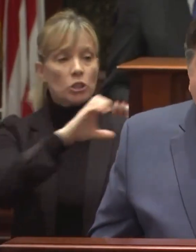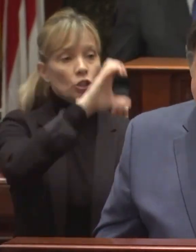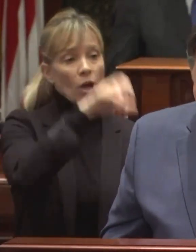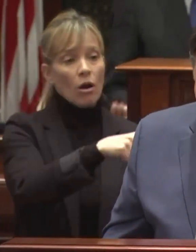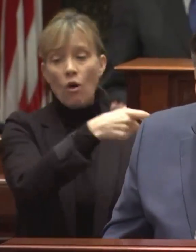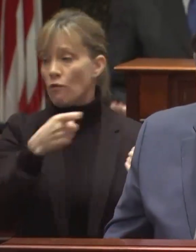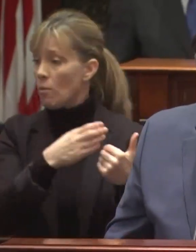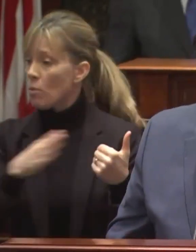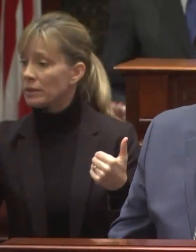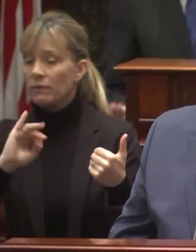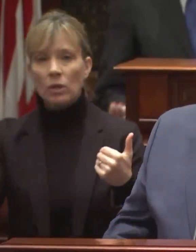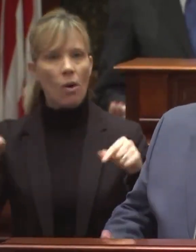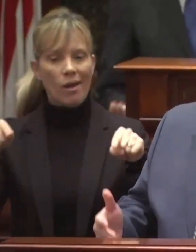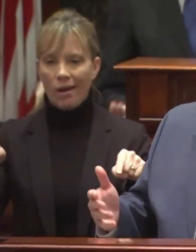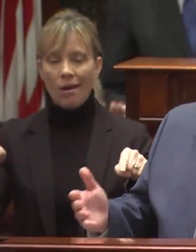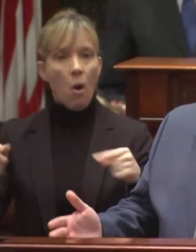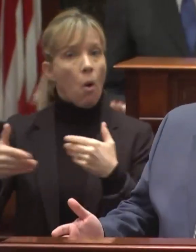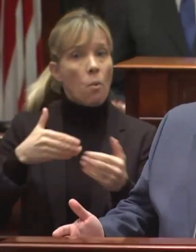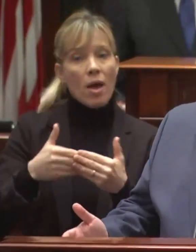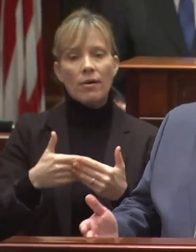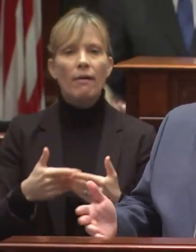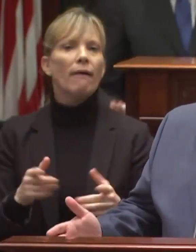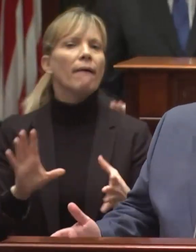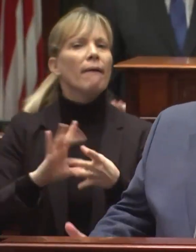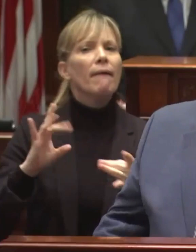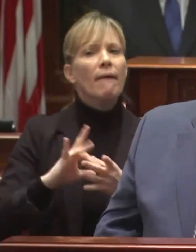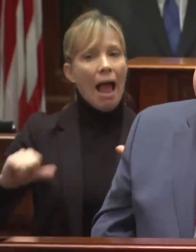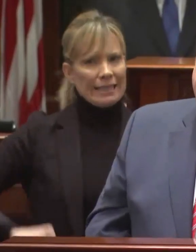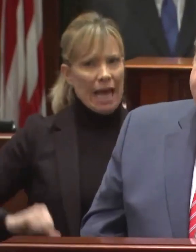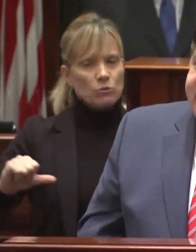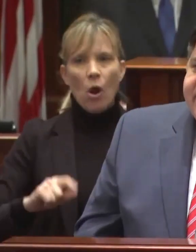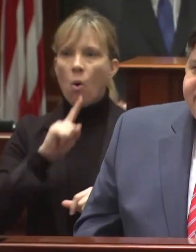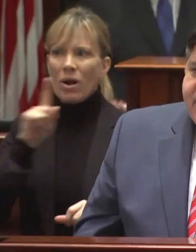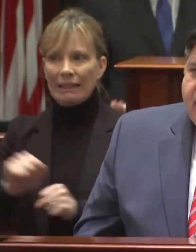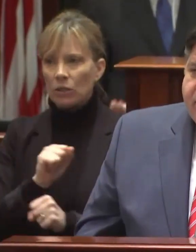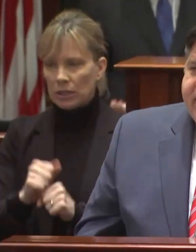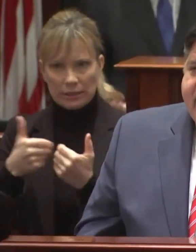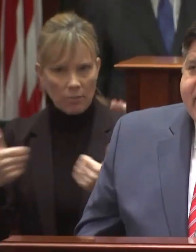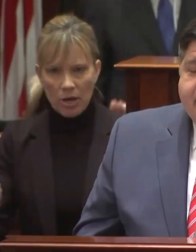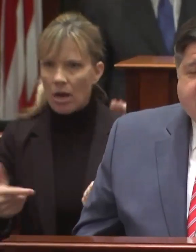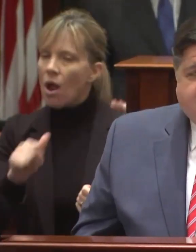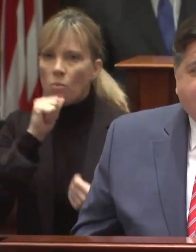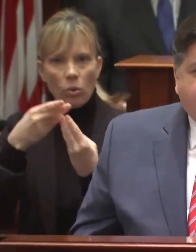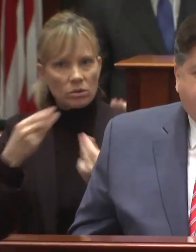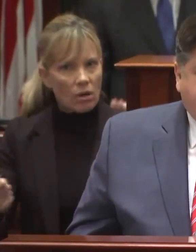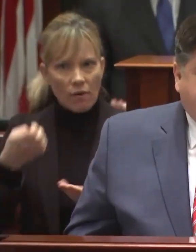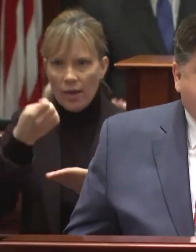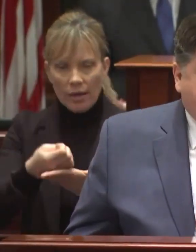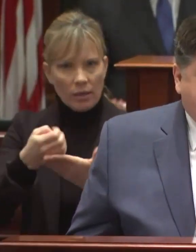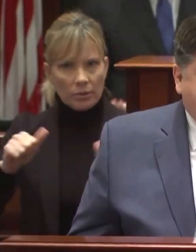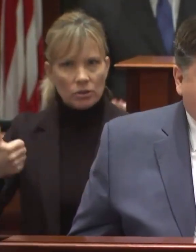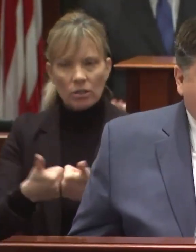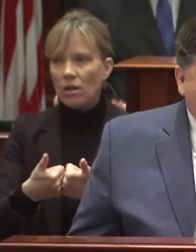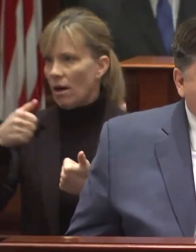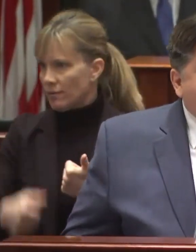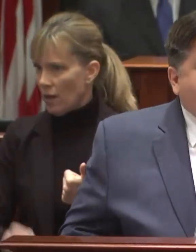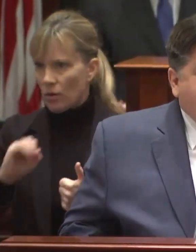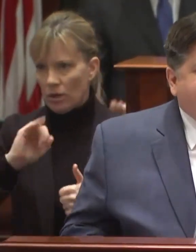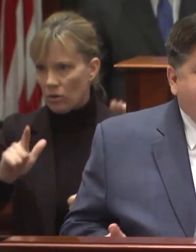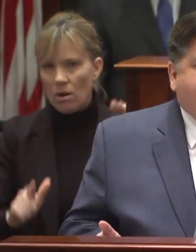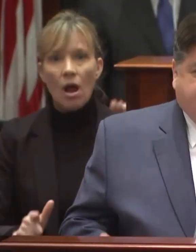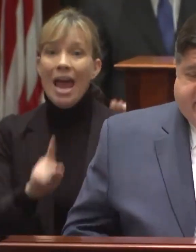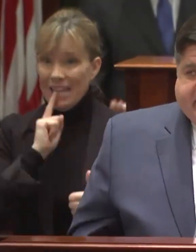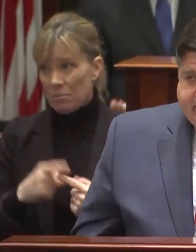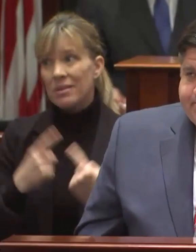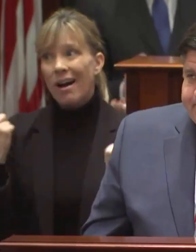Chicago from the rest of Illinois, whether rhetorically or literally, will not solve the economic challenges of downstate Illinois.